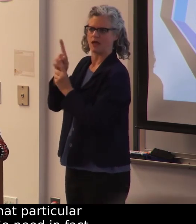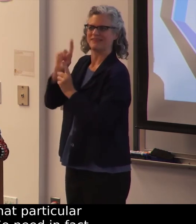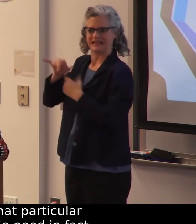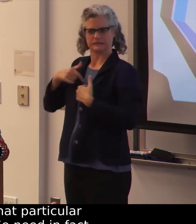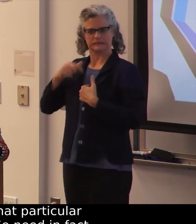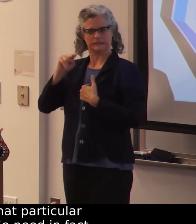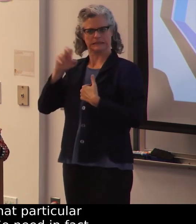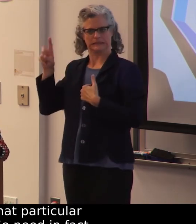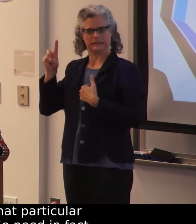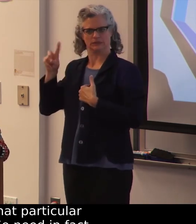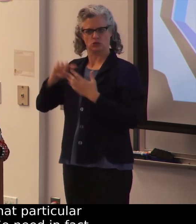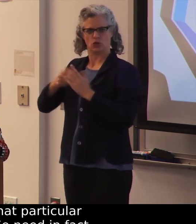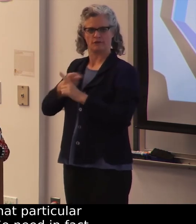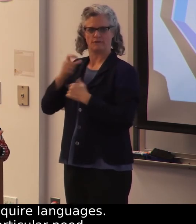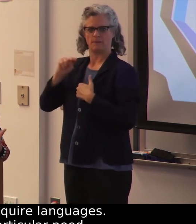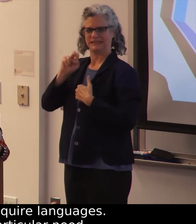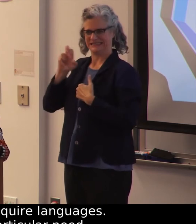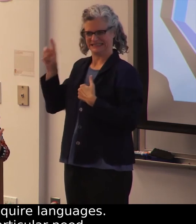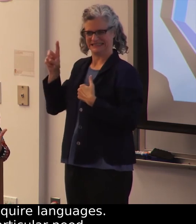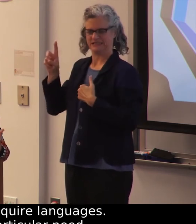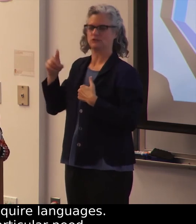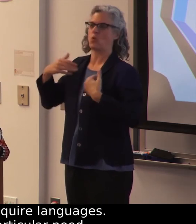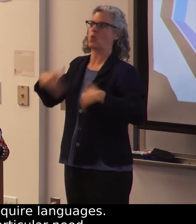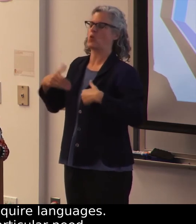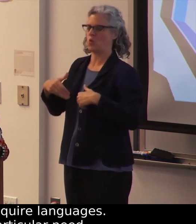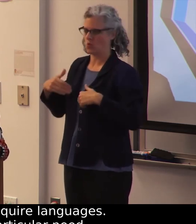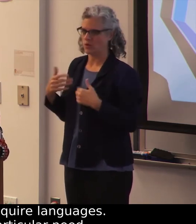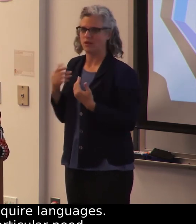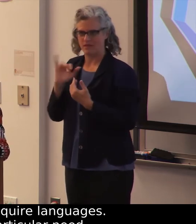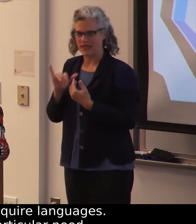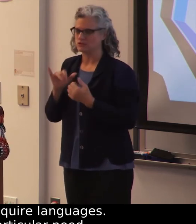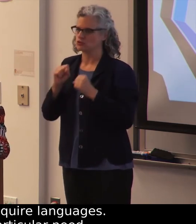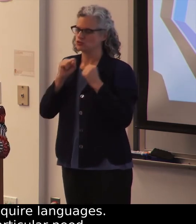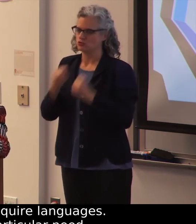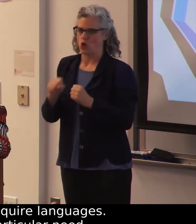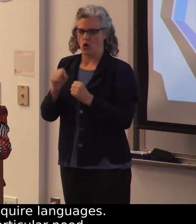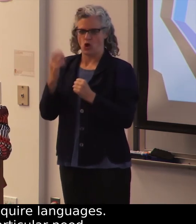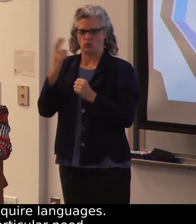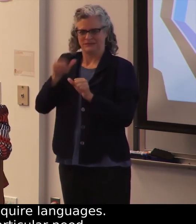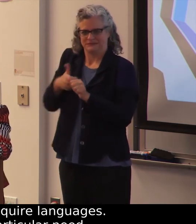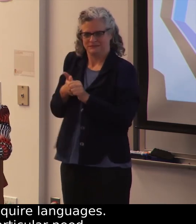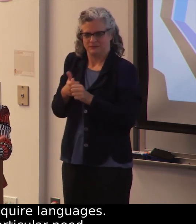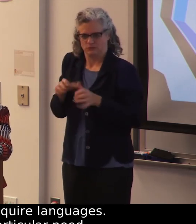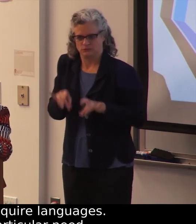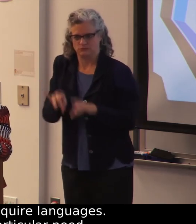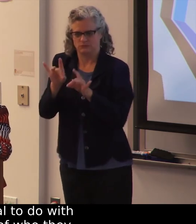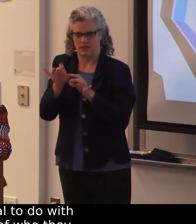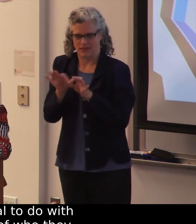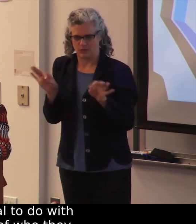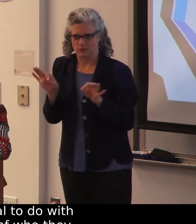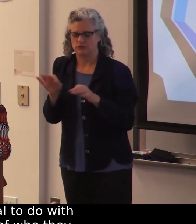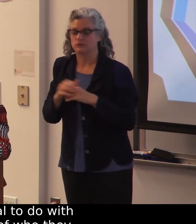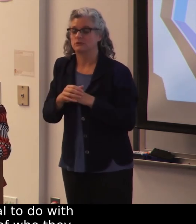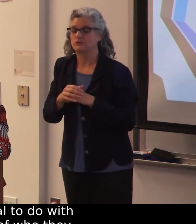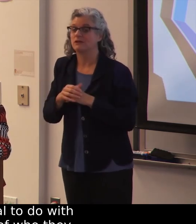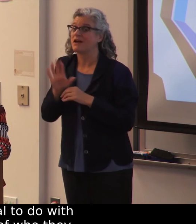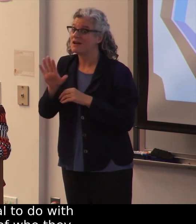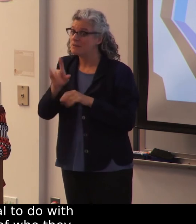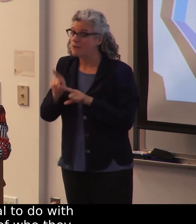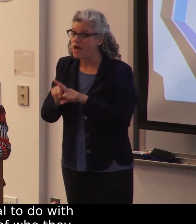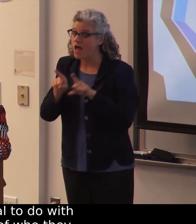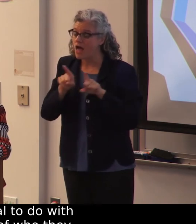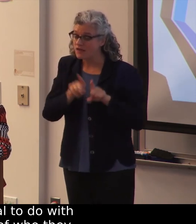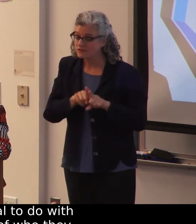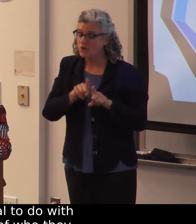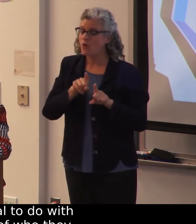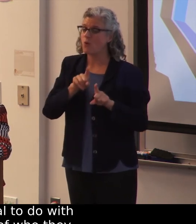is a huge element of why people acquire languages. But that particular need also has a great deal to do with their sense of who